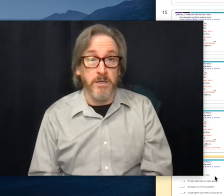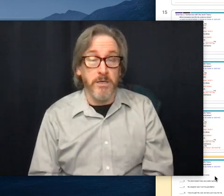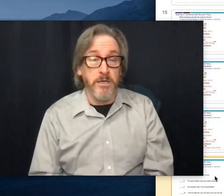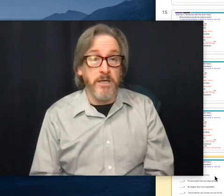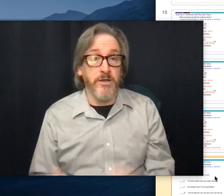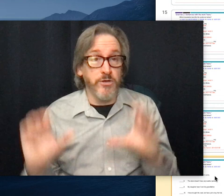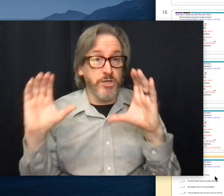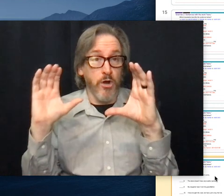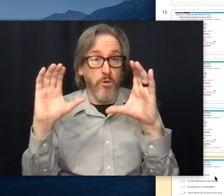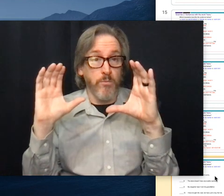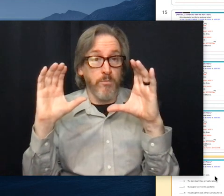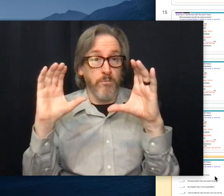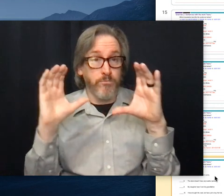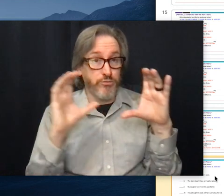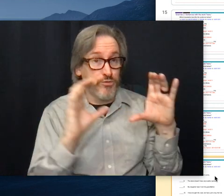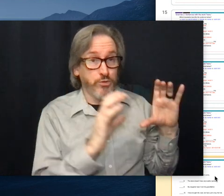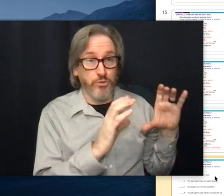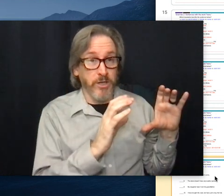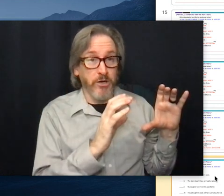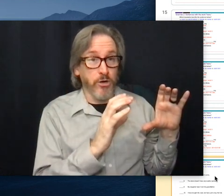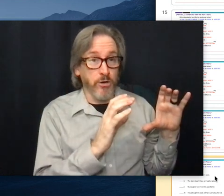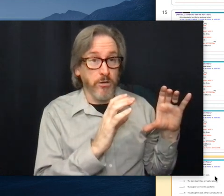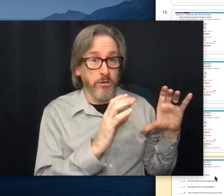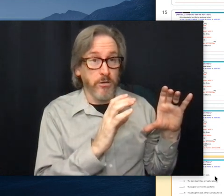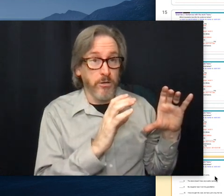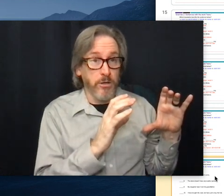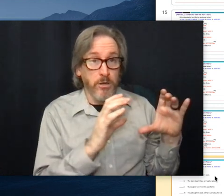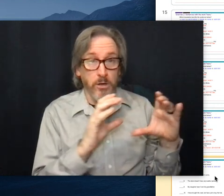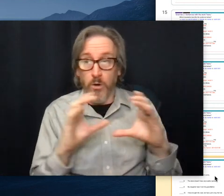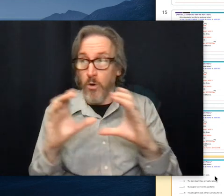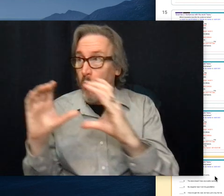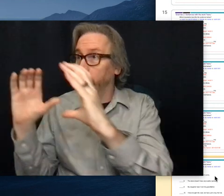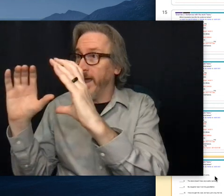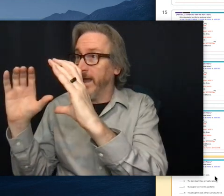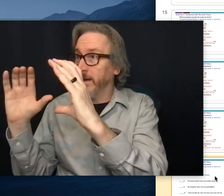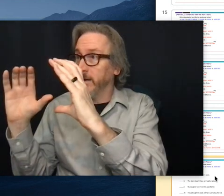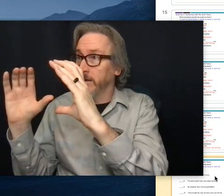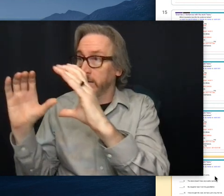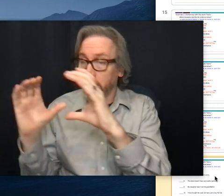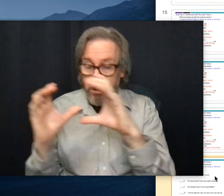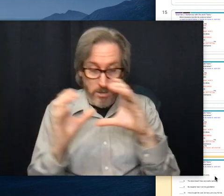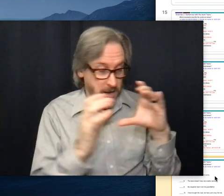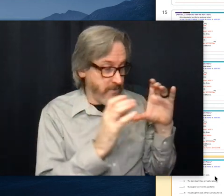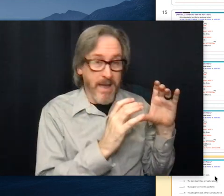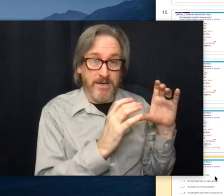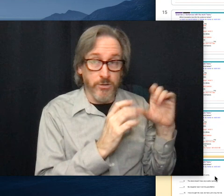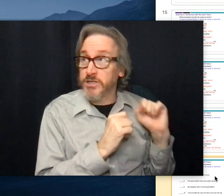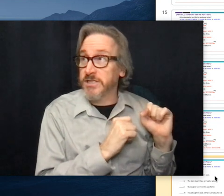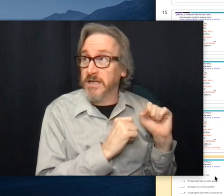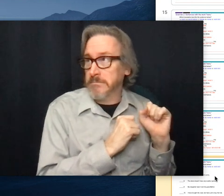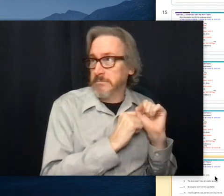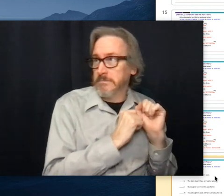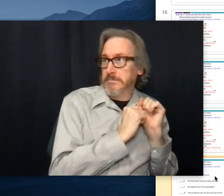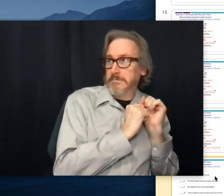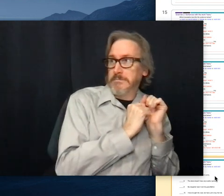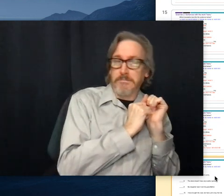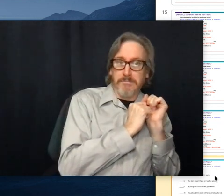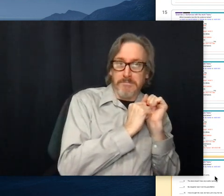words. And you show little girl, old man, and then back to her, and she's